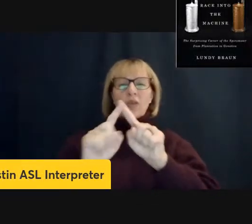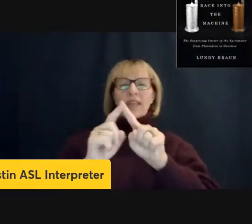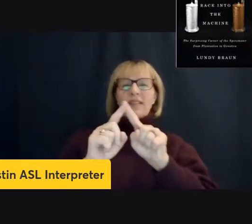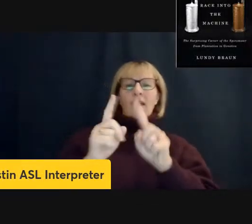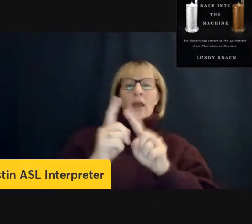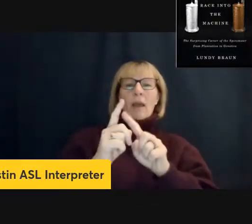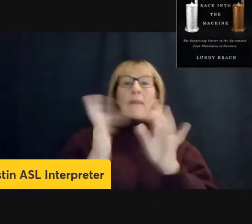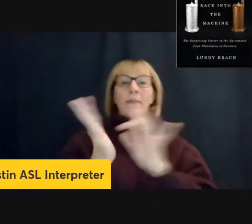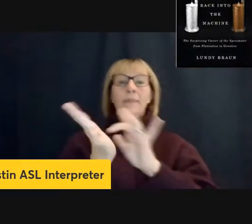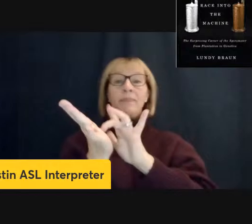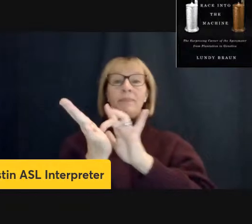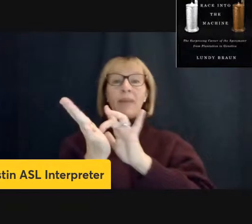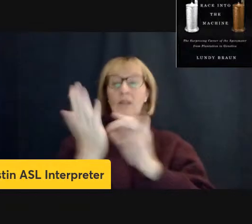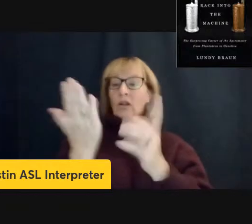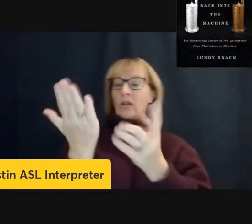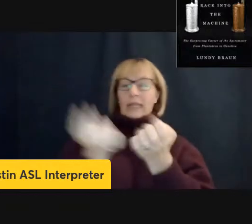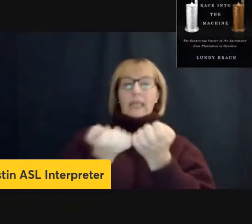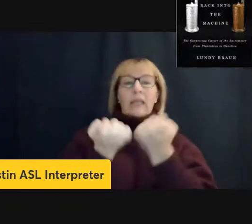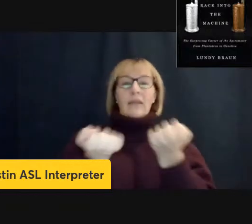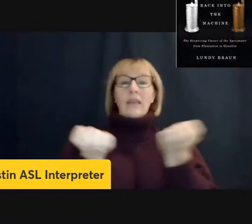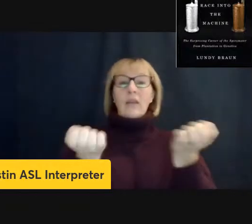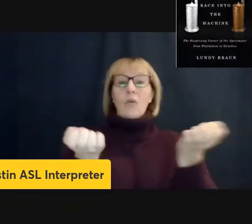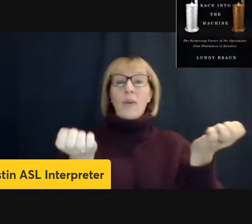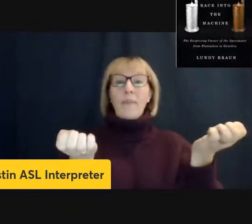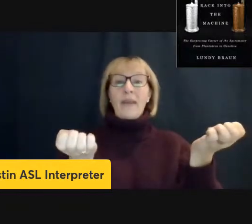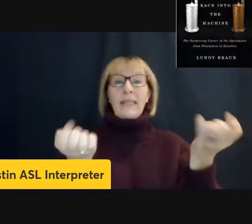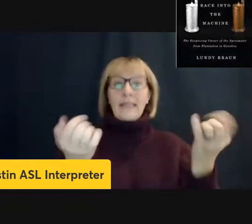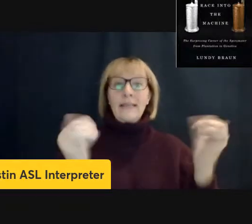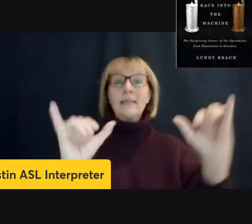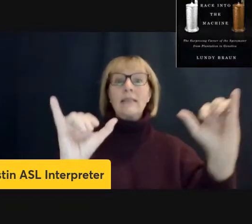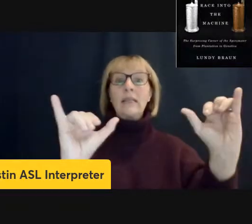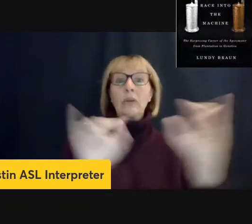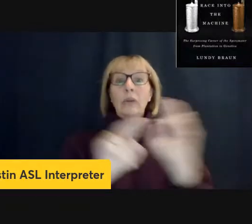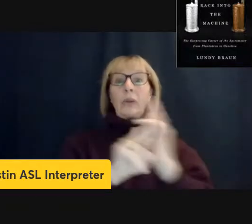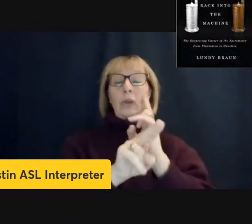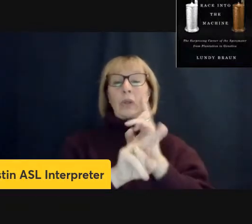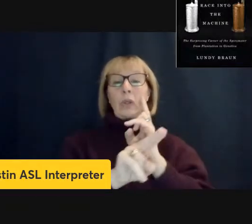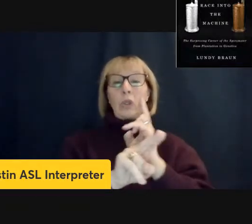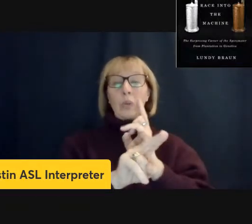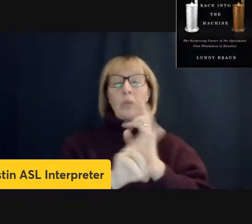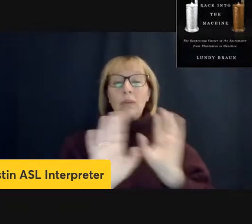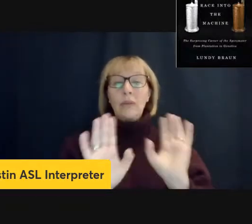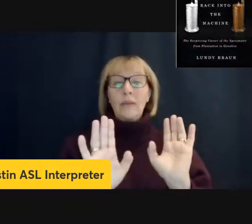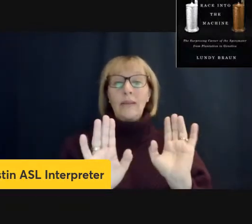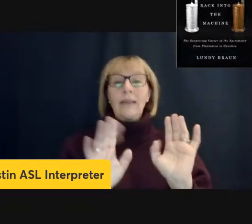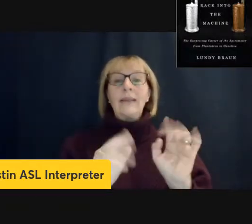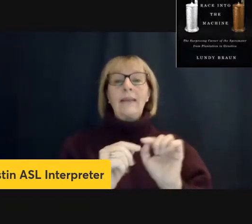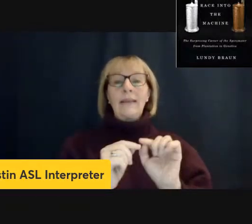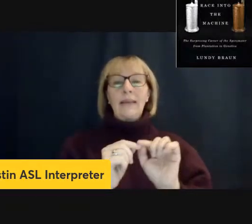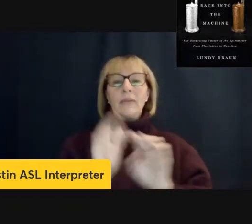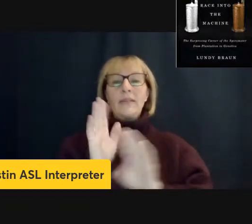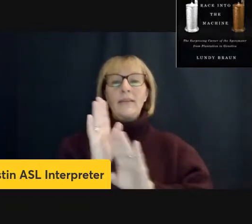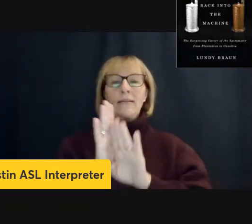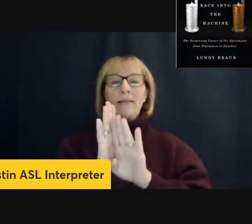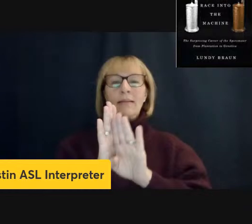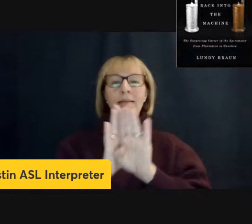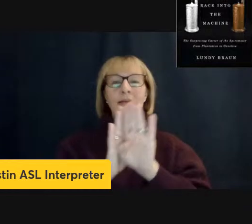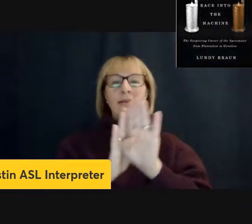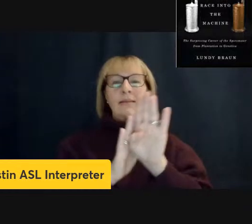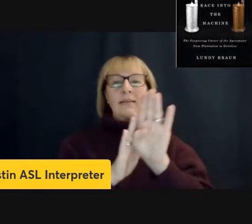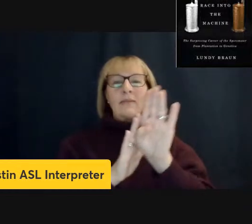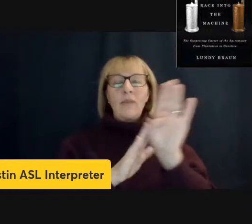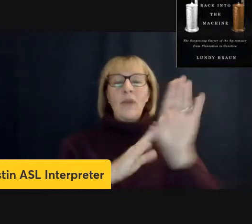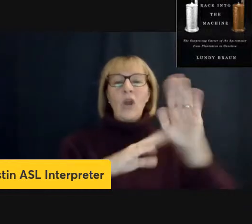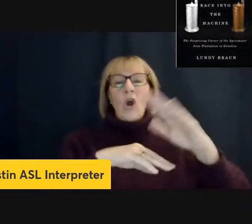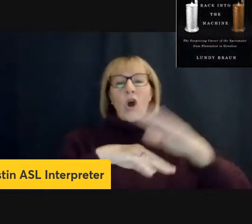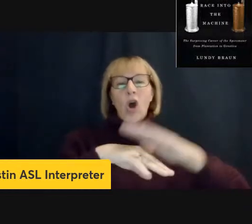medical device that is still in use, was built by on the